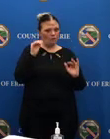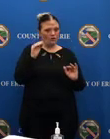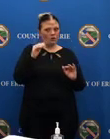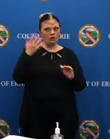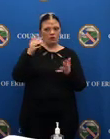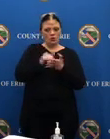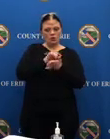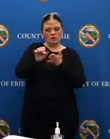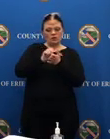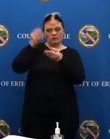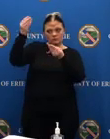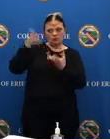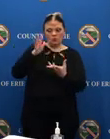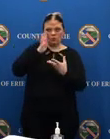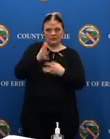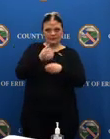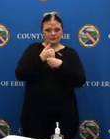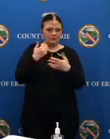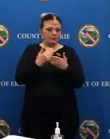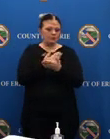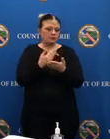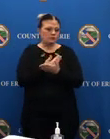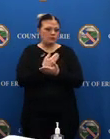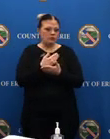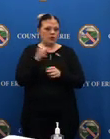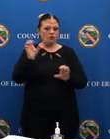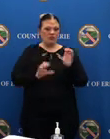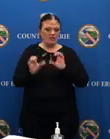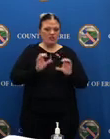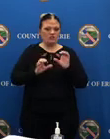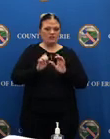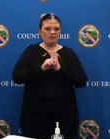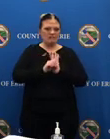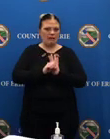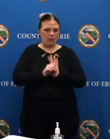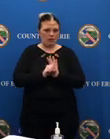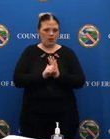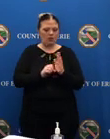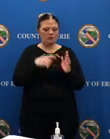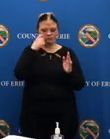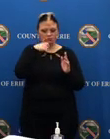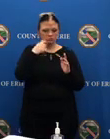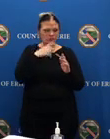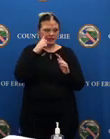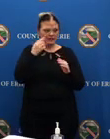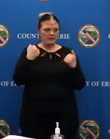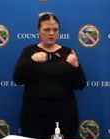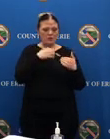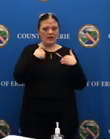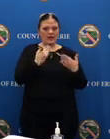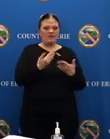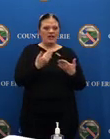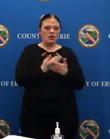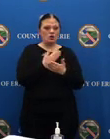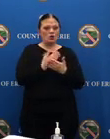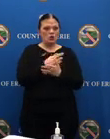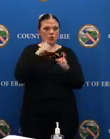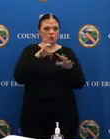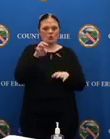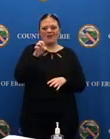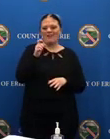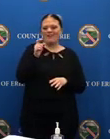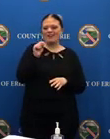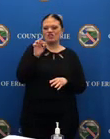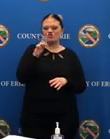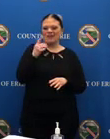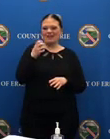informed by New York State we're going to be getting new reagents and samples, and I believe we've got a new extraction method which allows us to speed up the process.